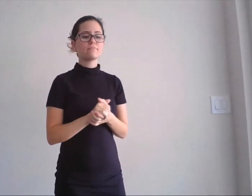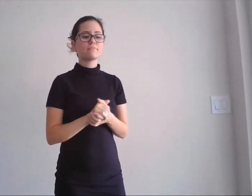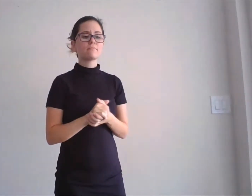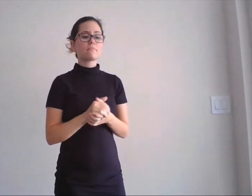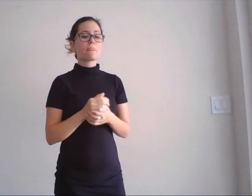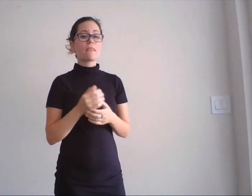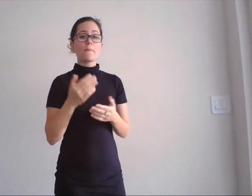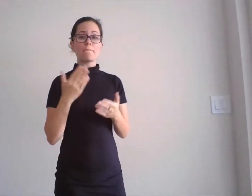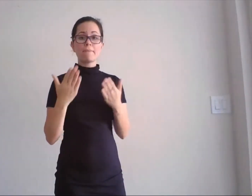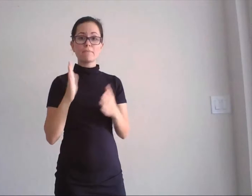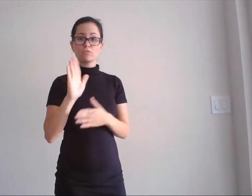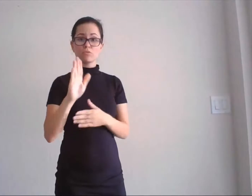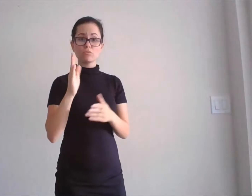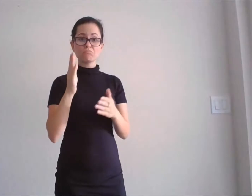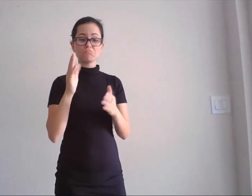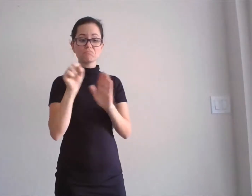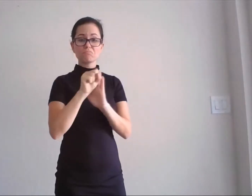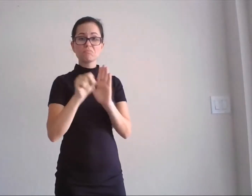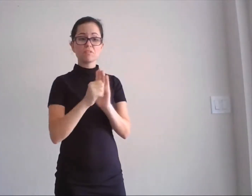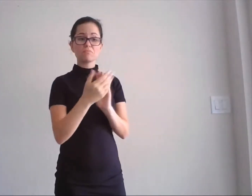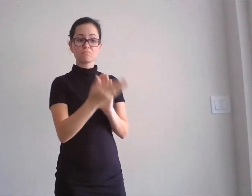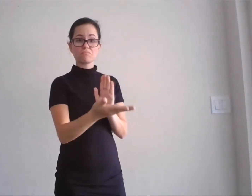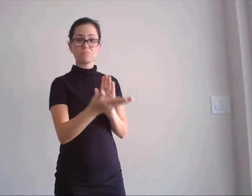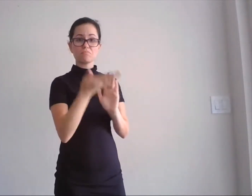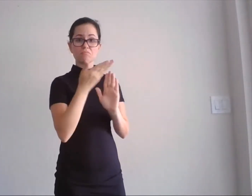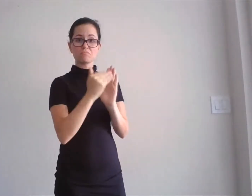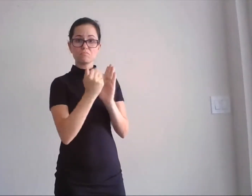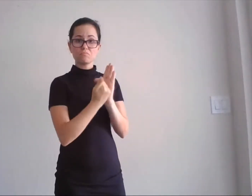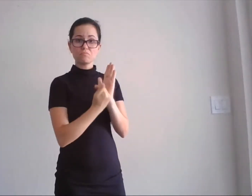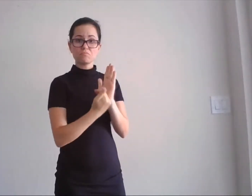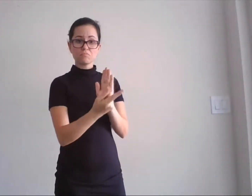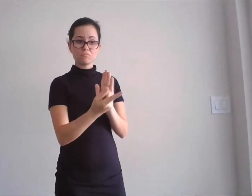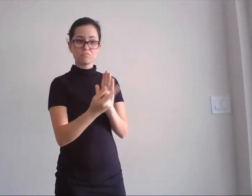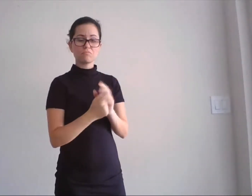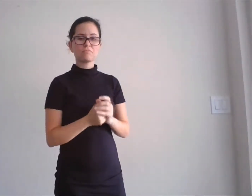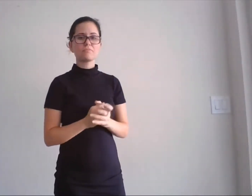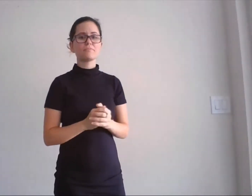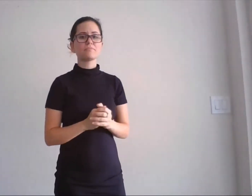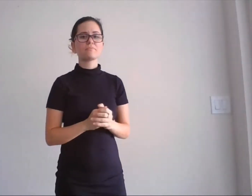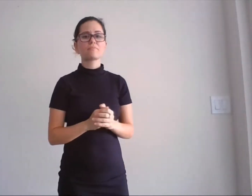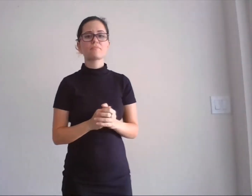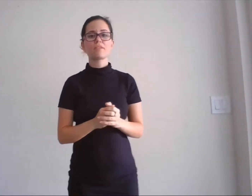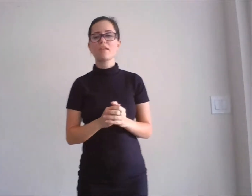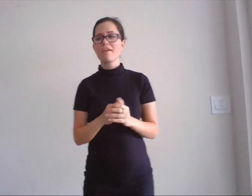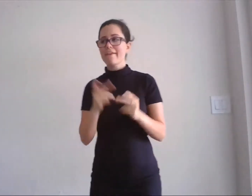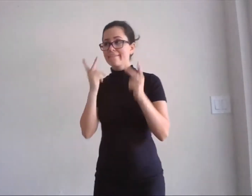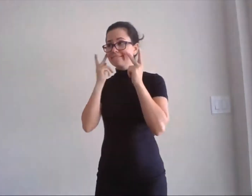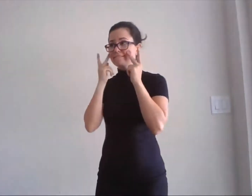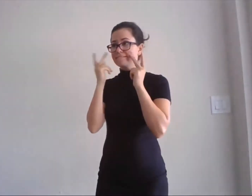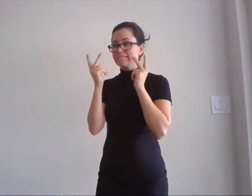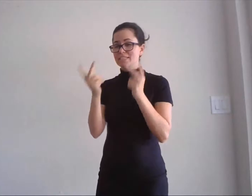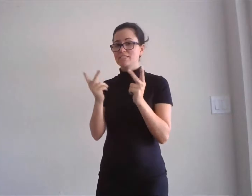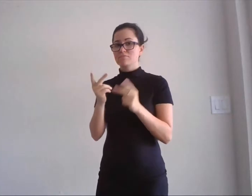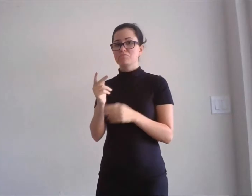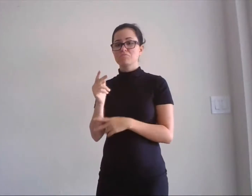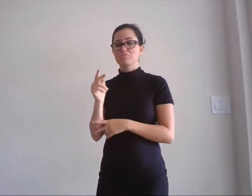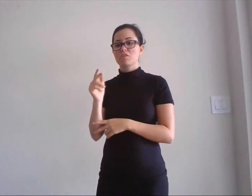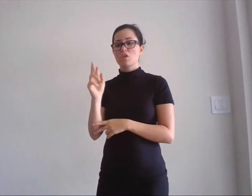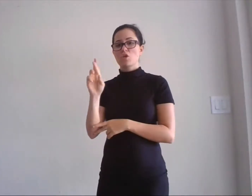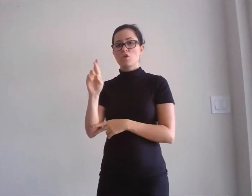the 22nd, and Valley Center, California, November 23rd. Go to redlinklive.com for more info and to buy